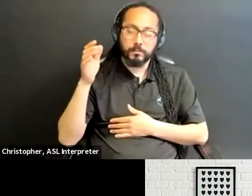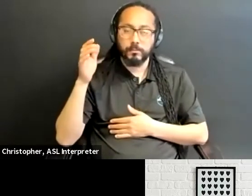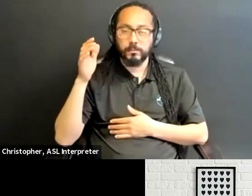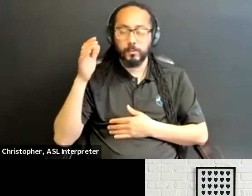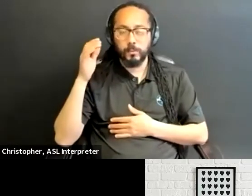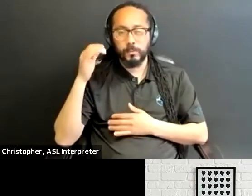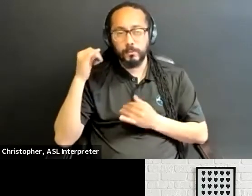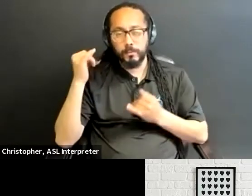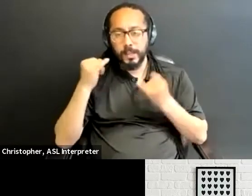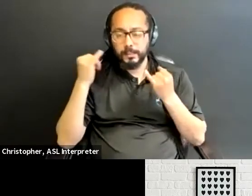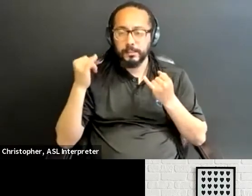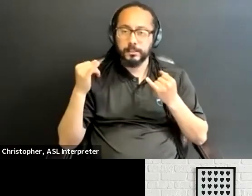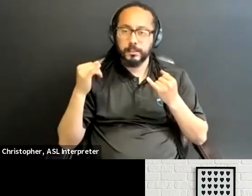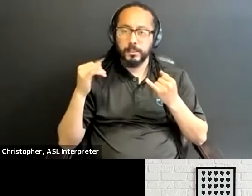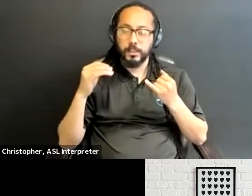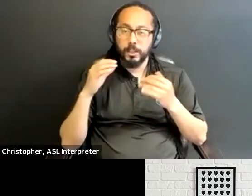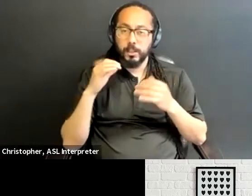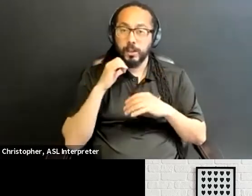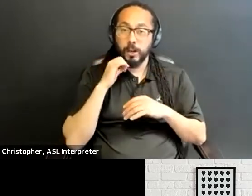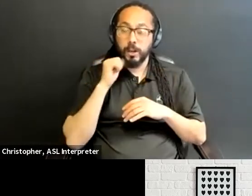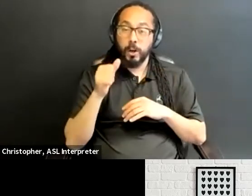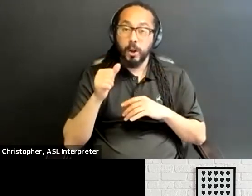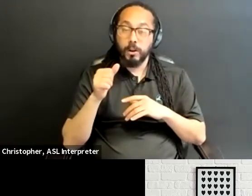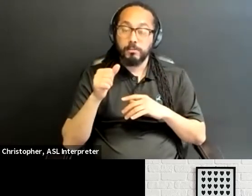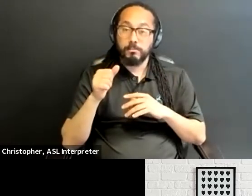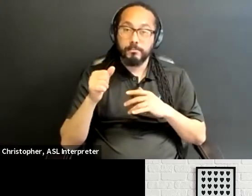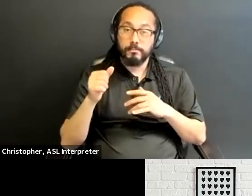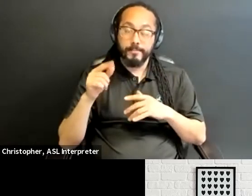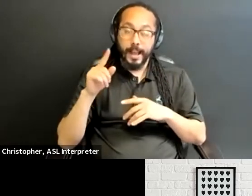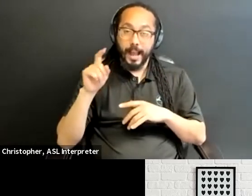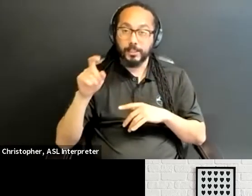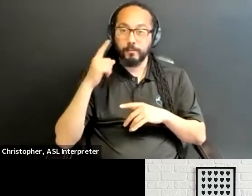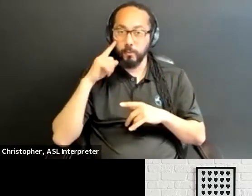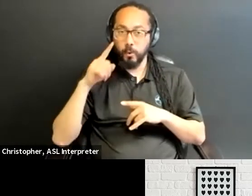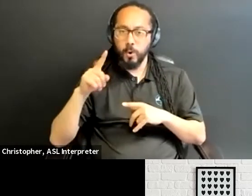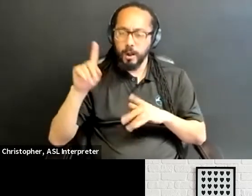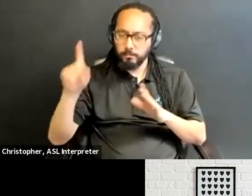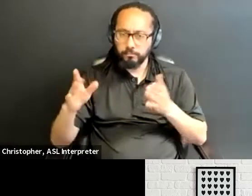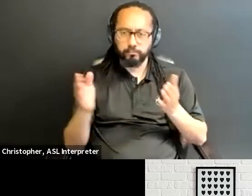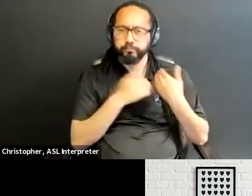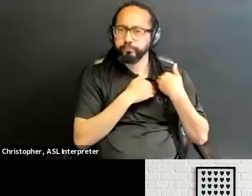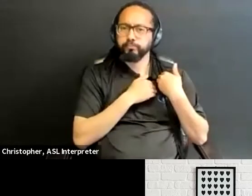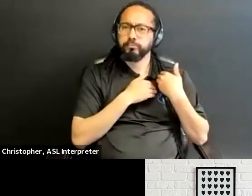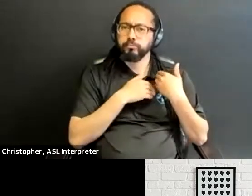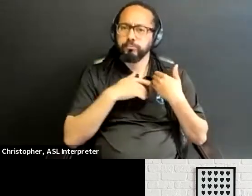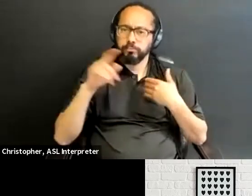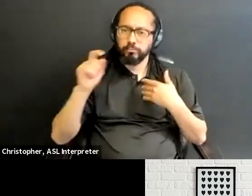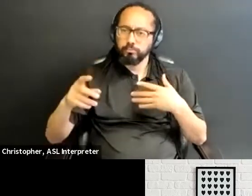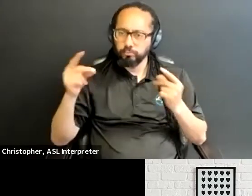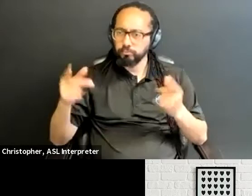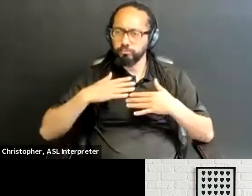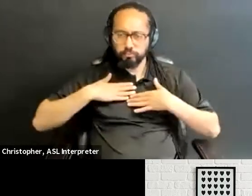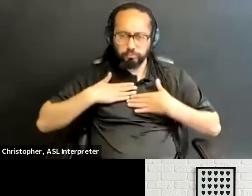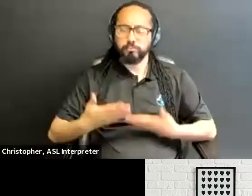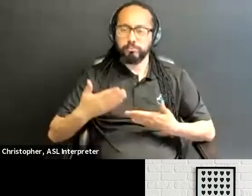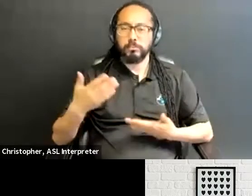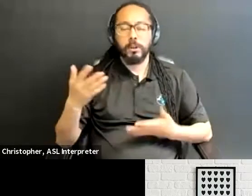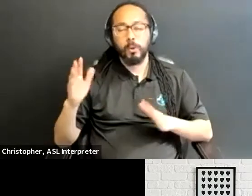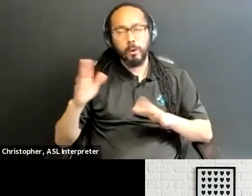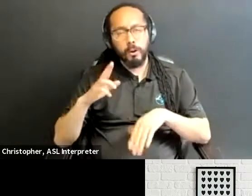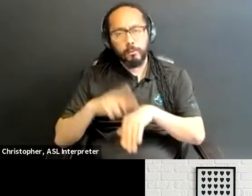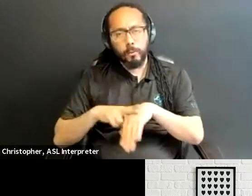overly asking for accountability and responsibility at the front end. Of course, people have to take responsibility for the harm